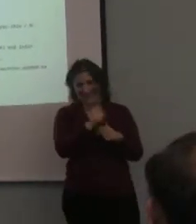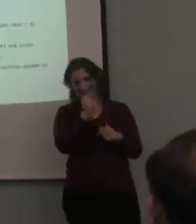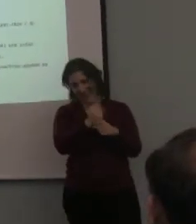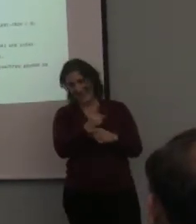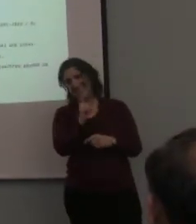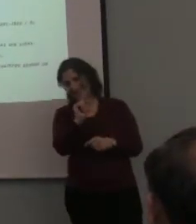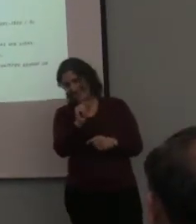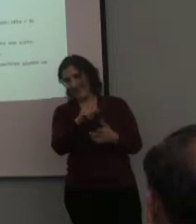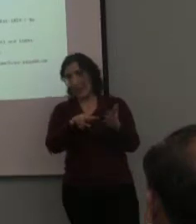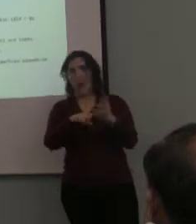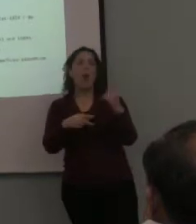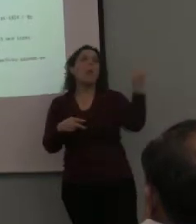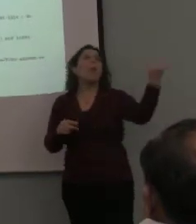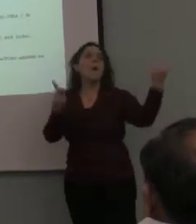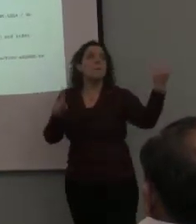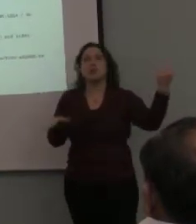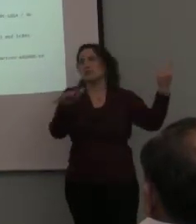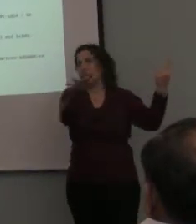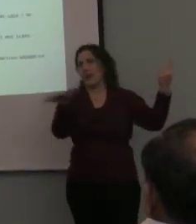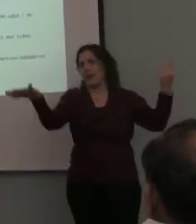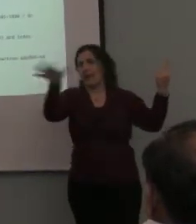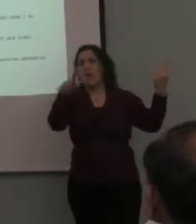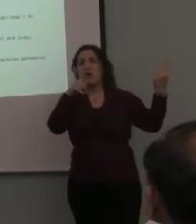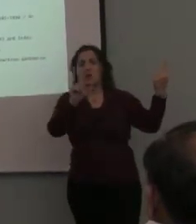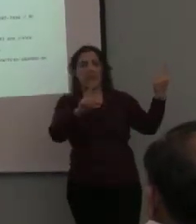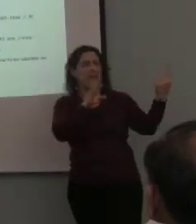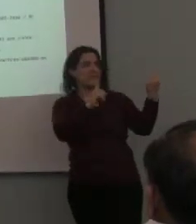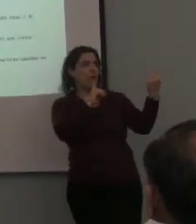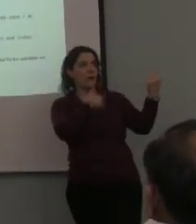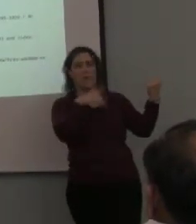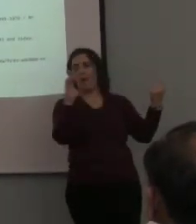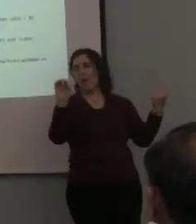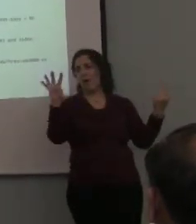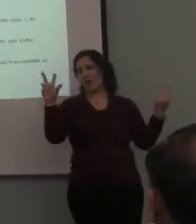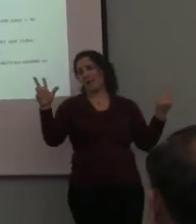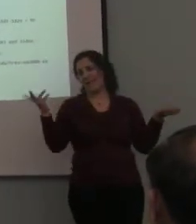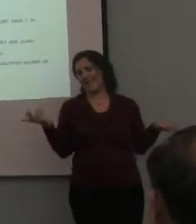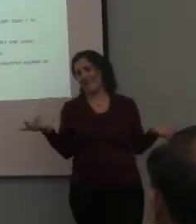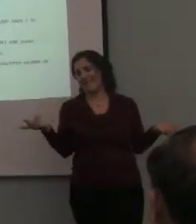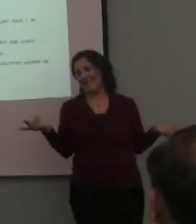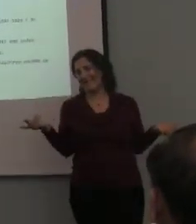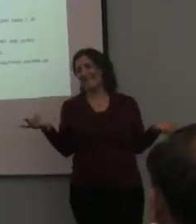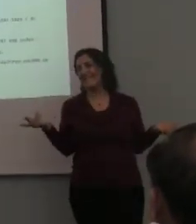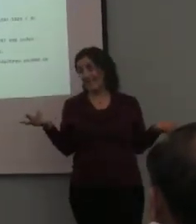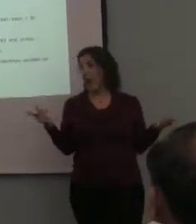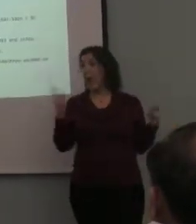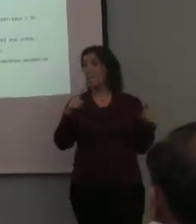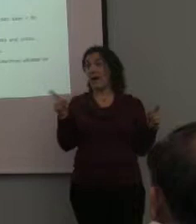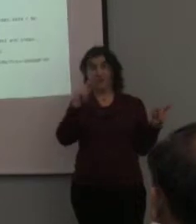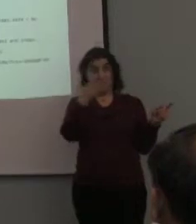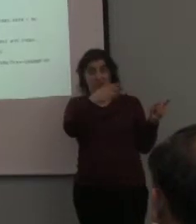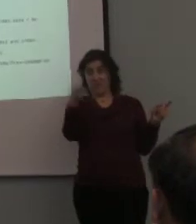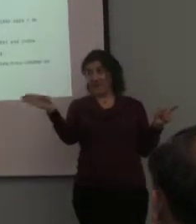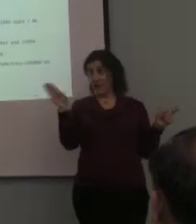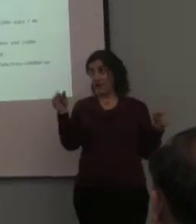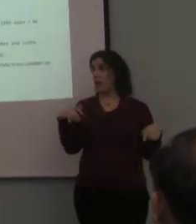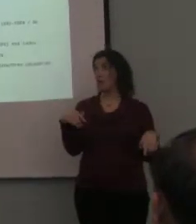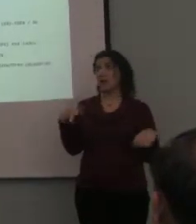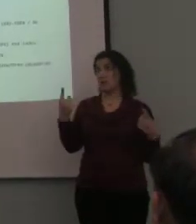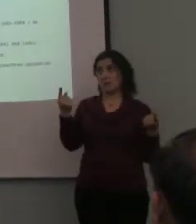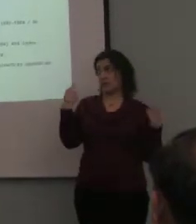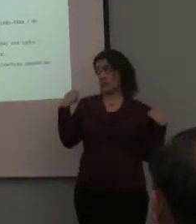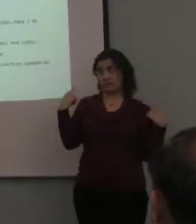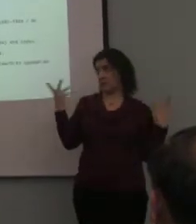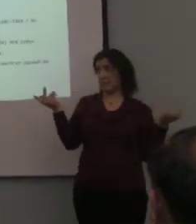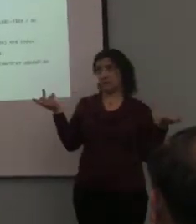So we have one person in the audience who's willing to talk at 043. For the rest of us,